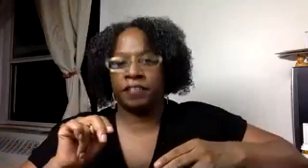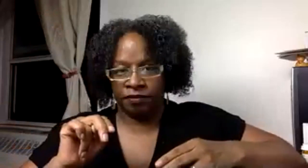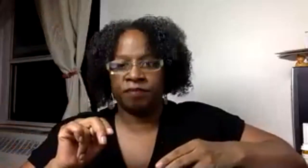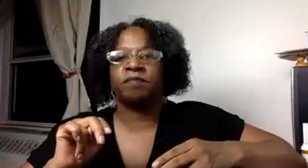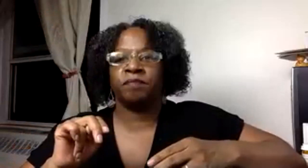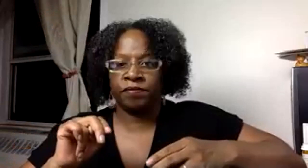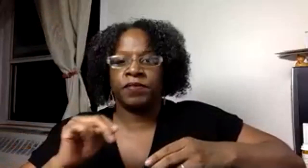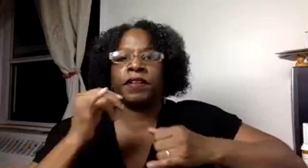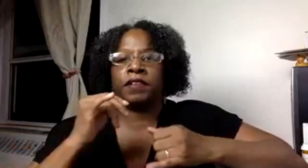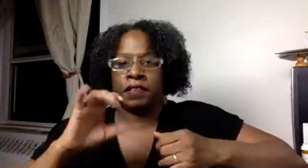is John.